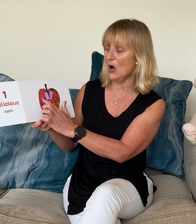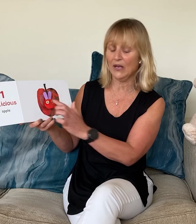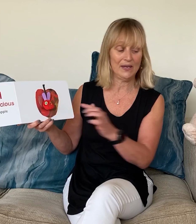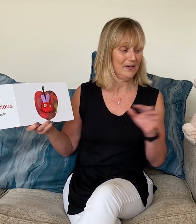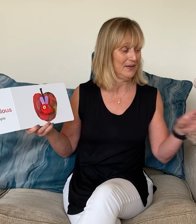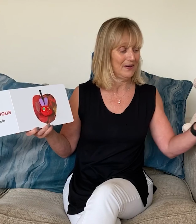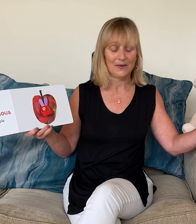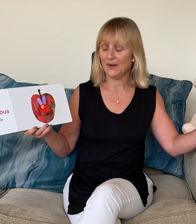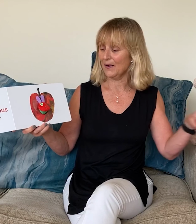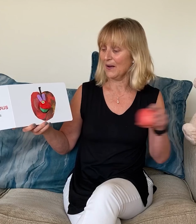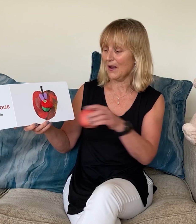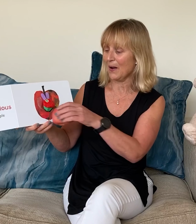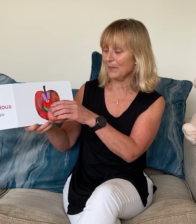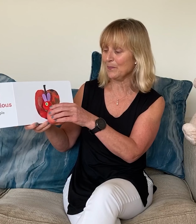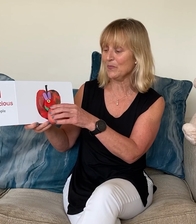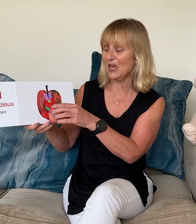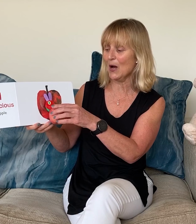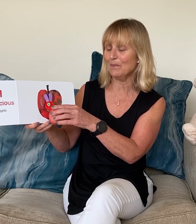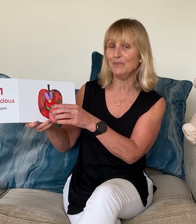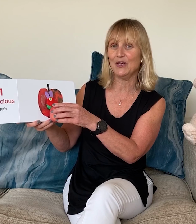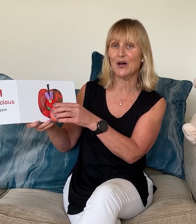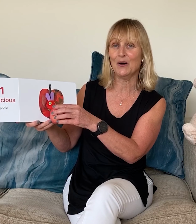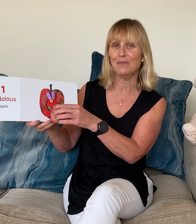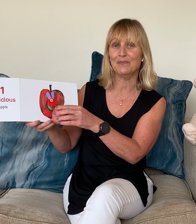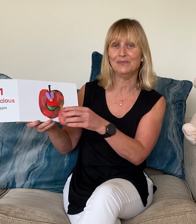One. Yum, yum.